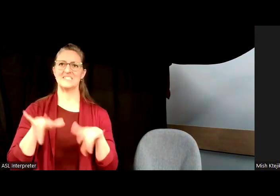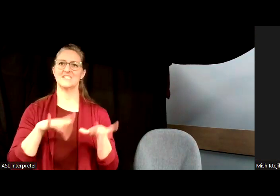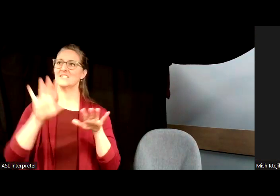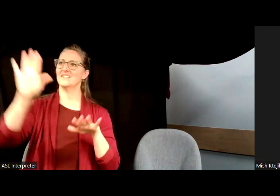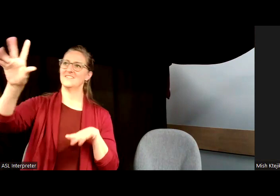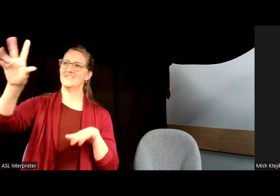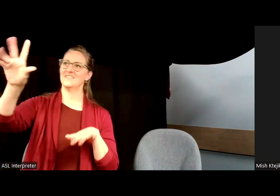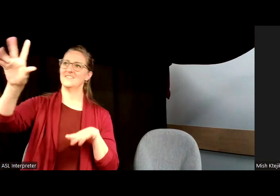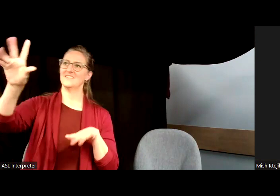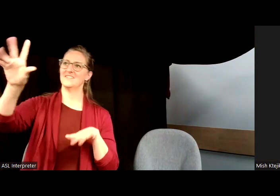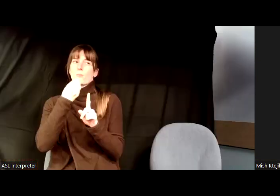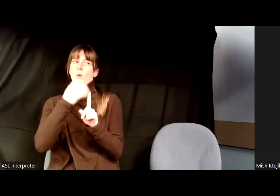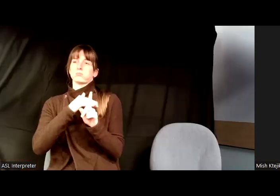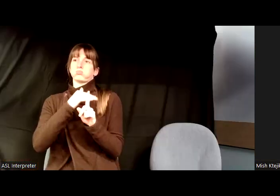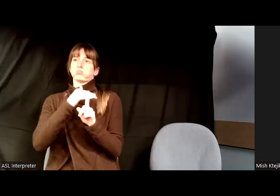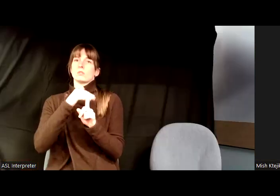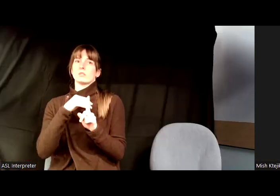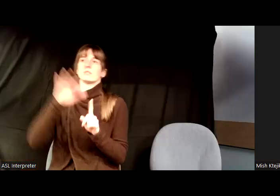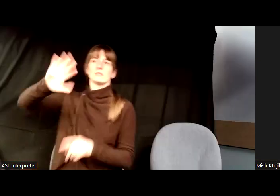Did you not order it?